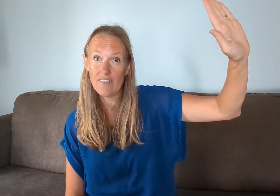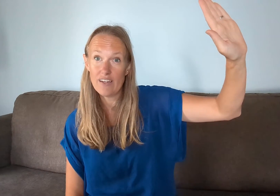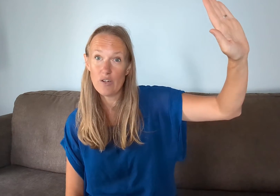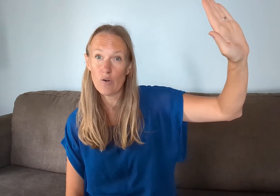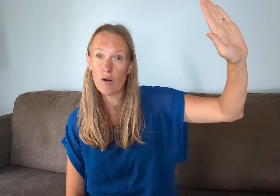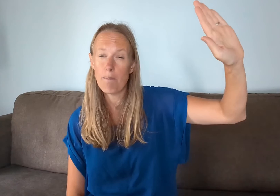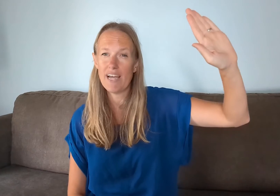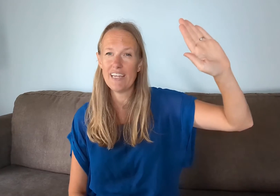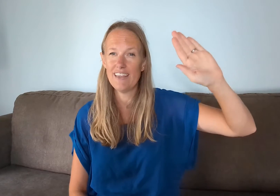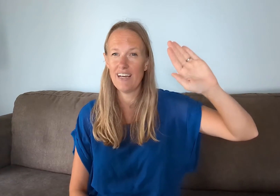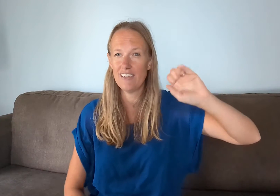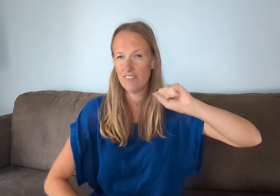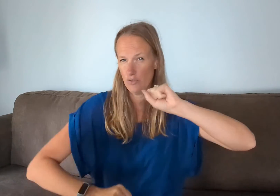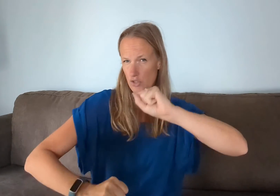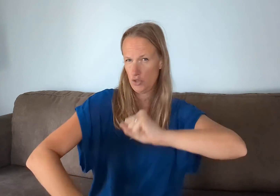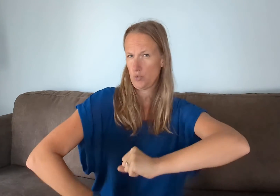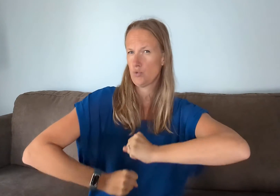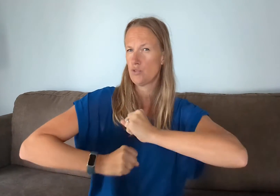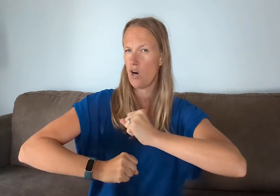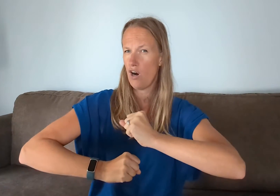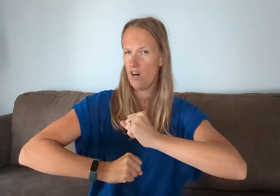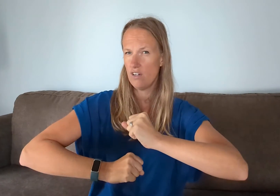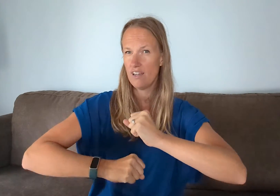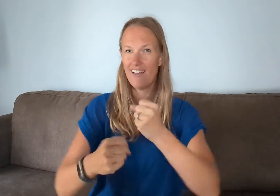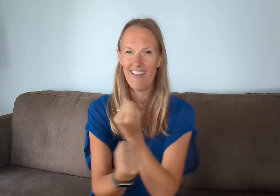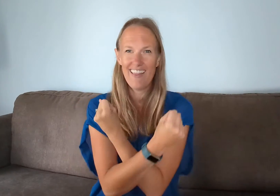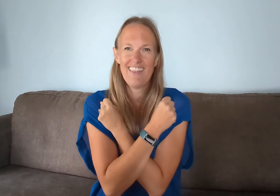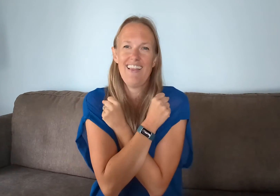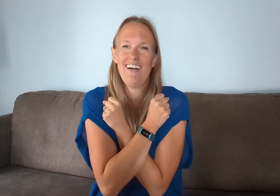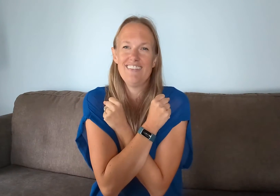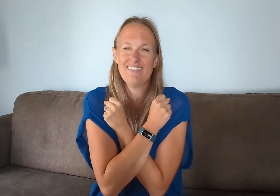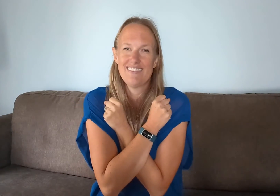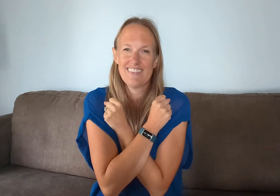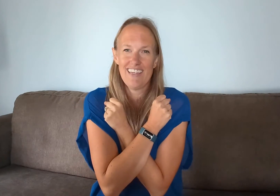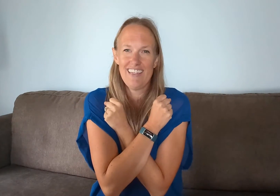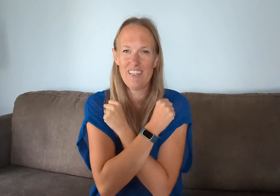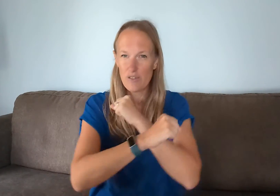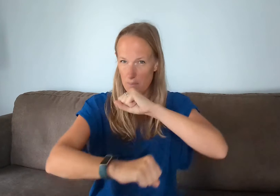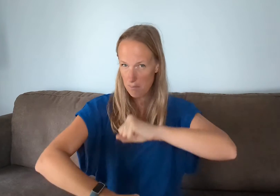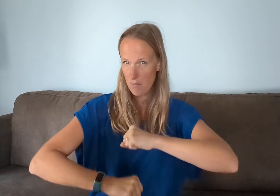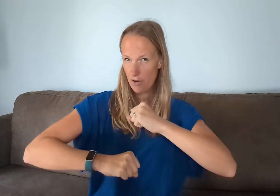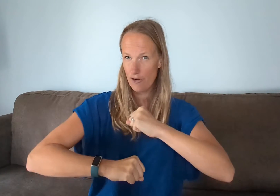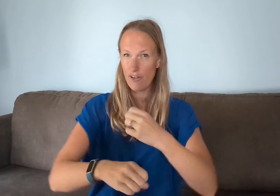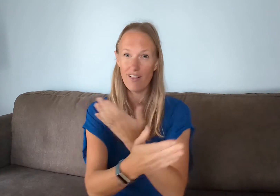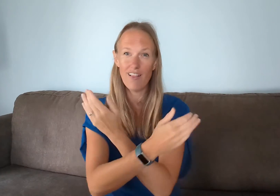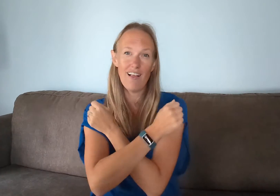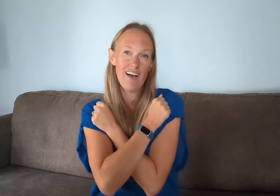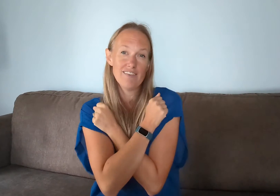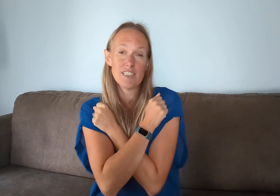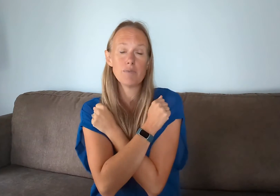heaven, your mighty love, so strong love, okay? Your mighty love. Sometimes